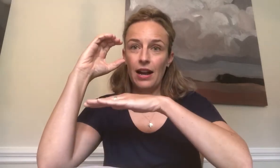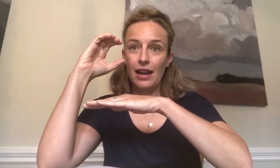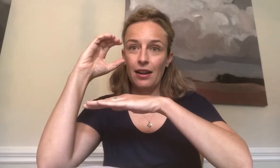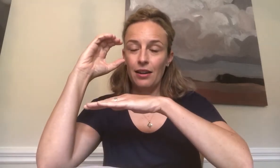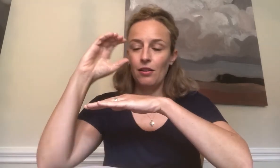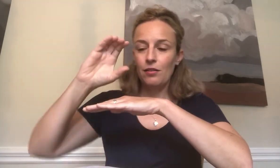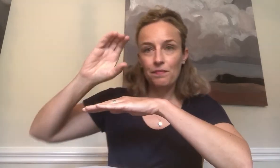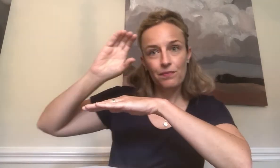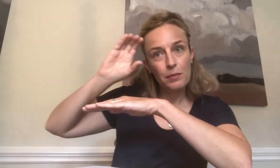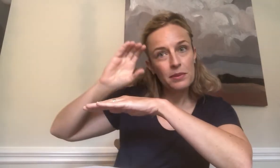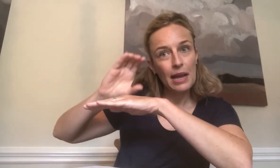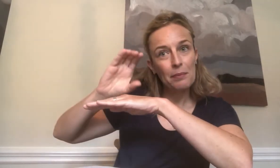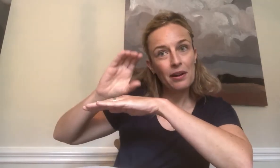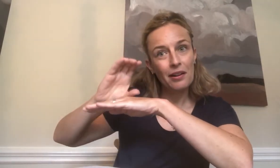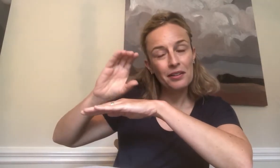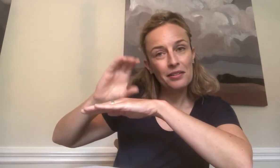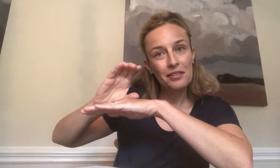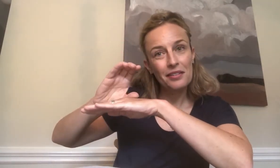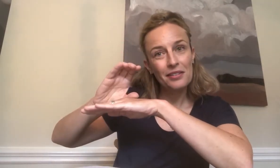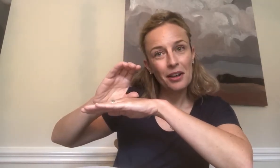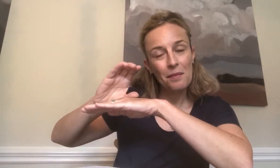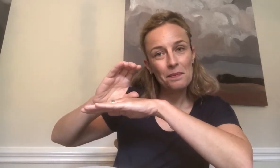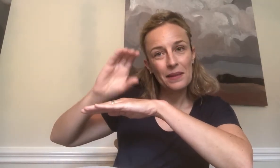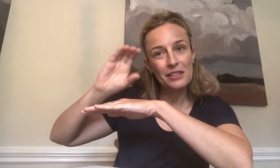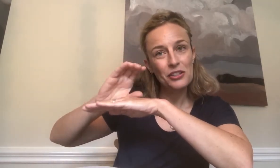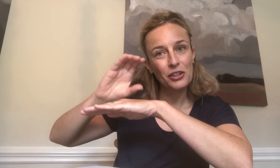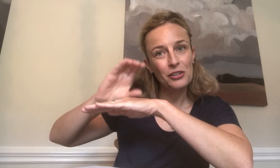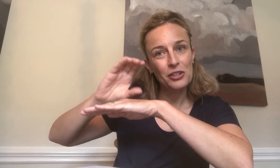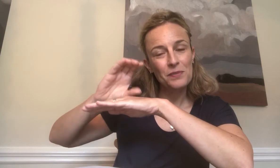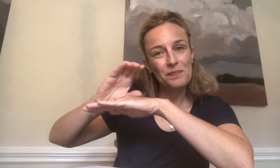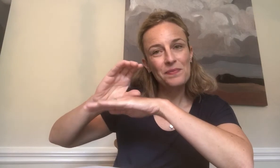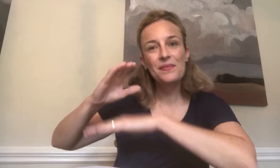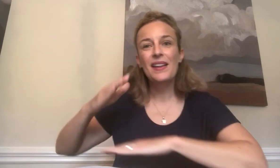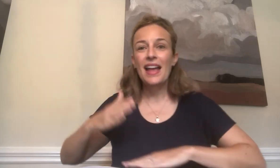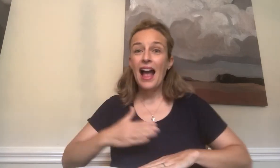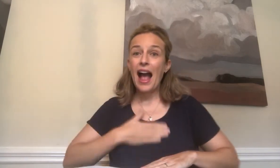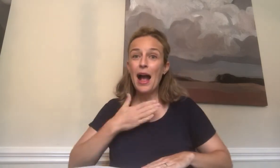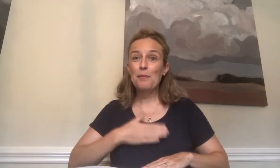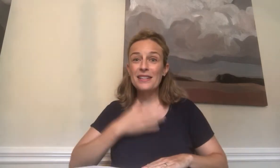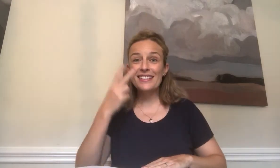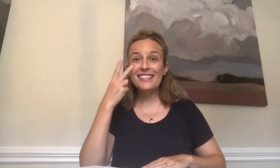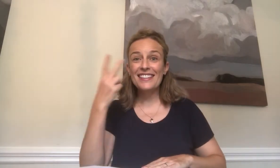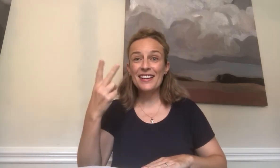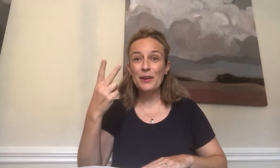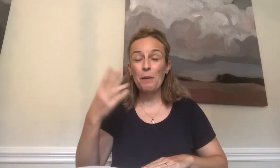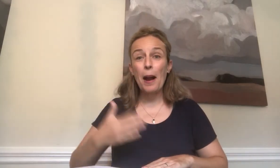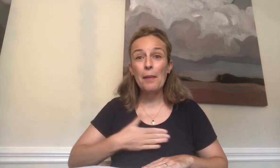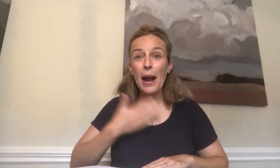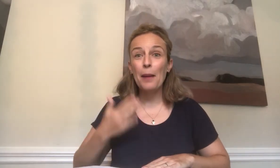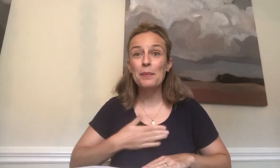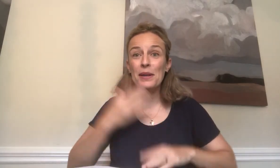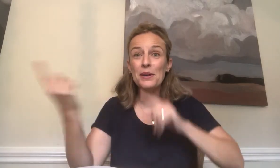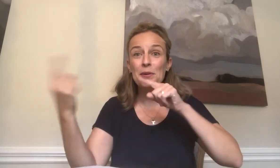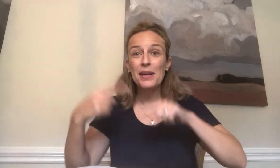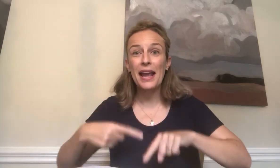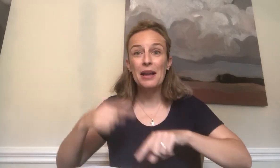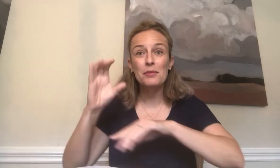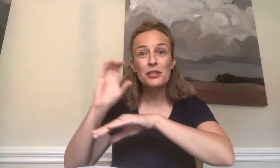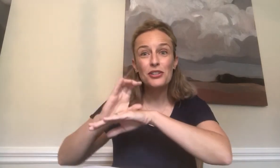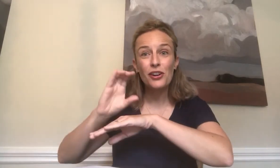hand here, tap it on top, that's church. Happy to see you. I'm happy you came to